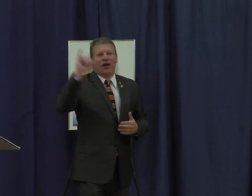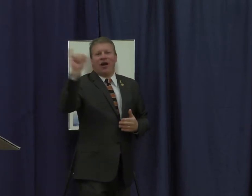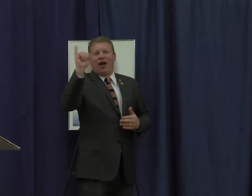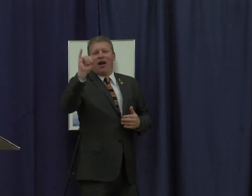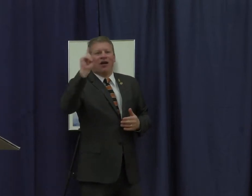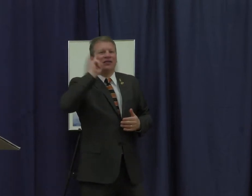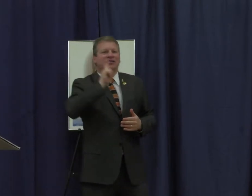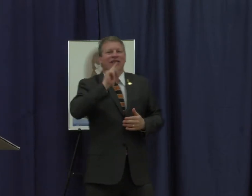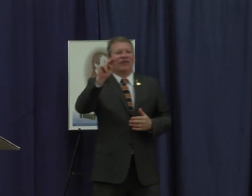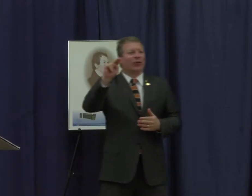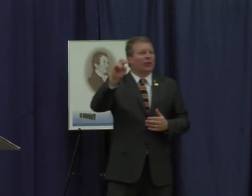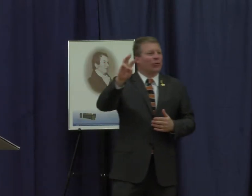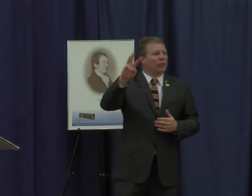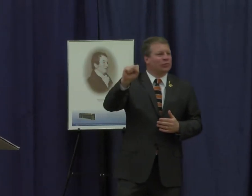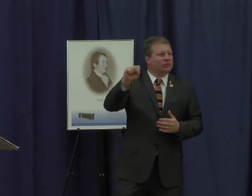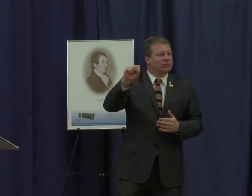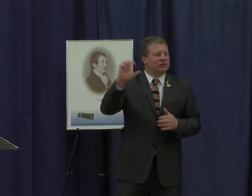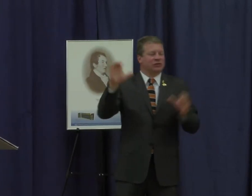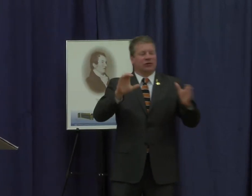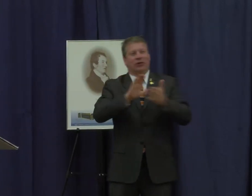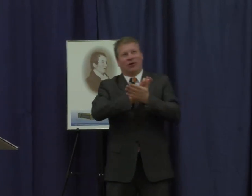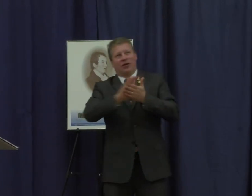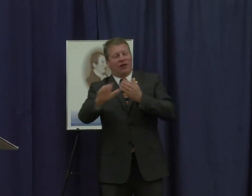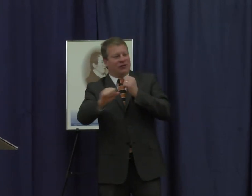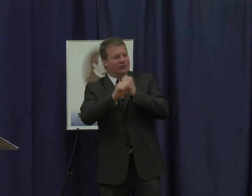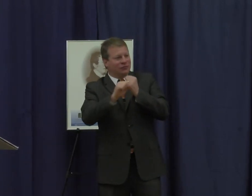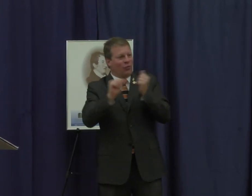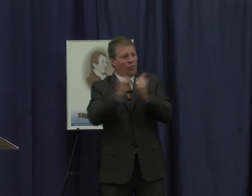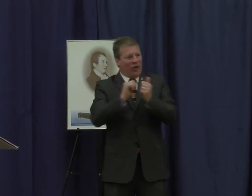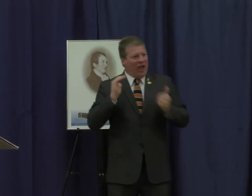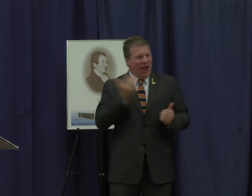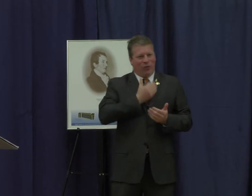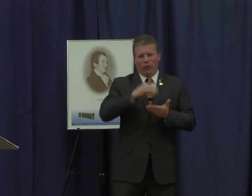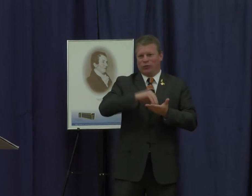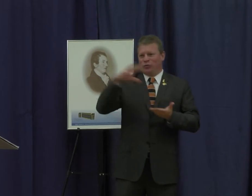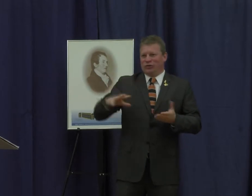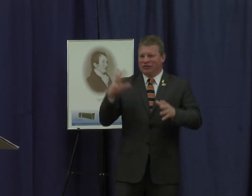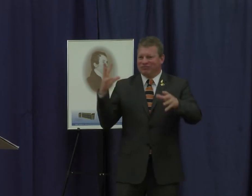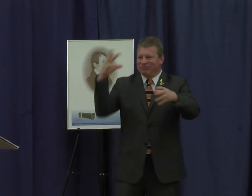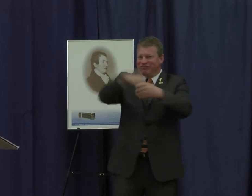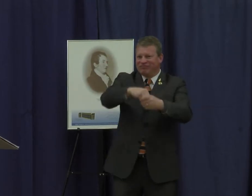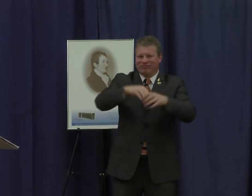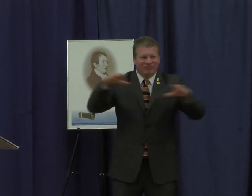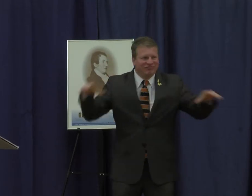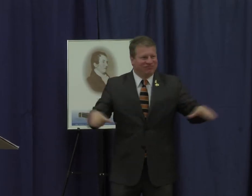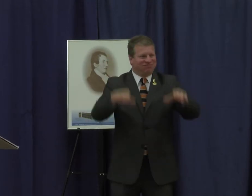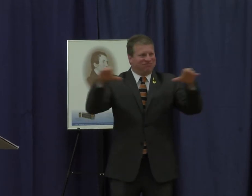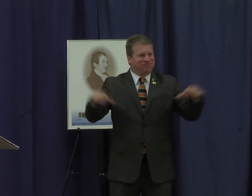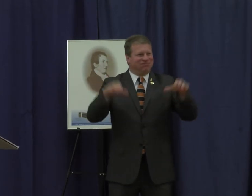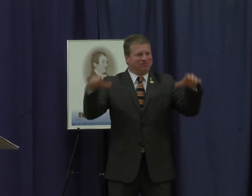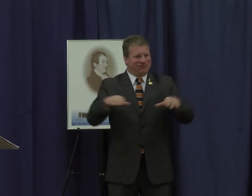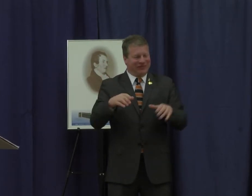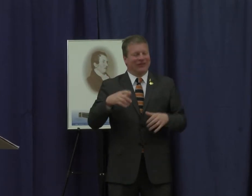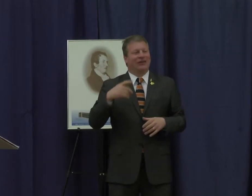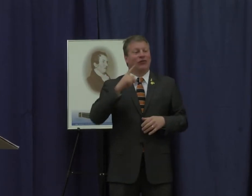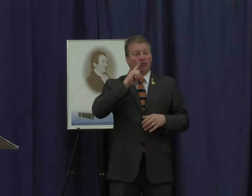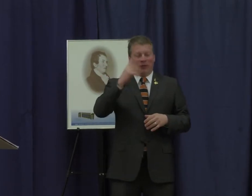Also this week, iDeaf News was here doing a nice promo with our students involved. It was very